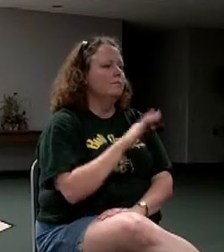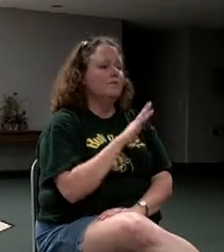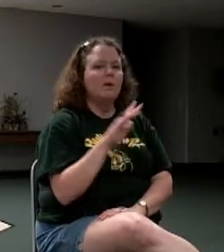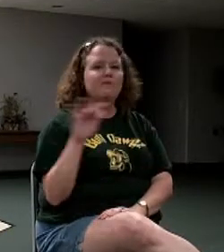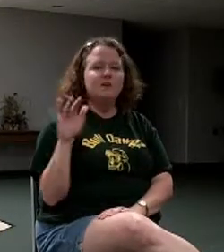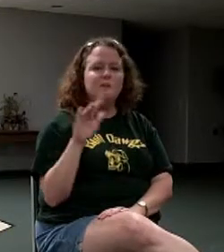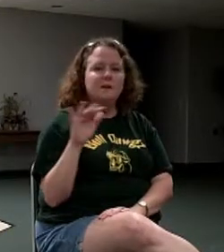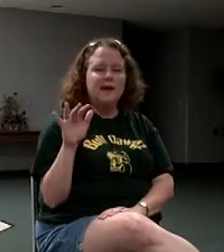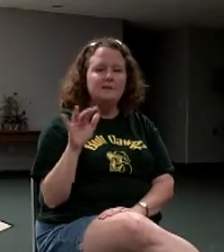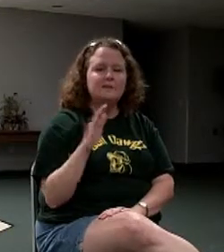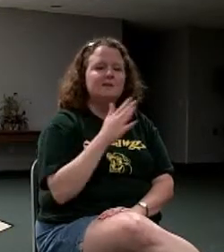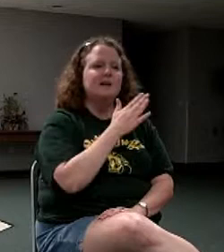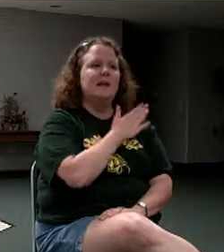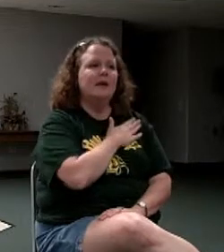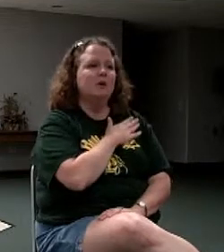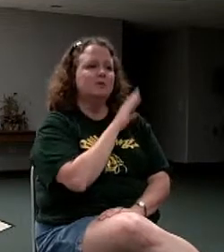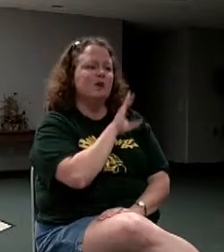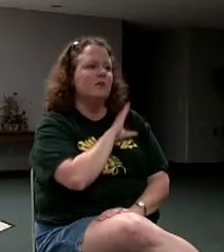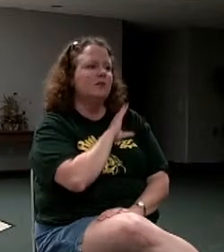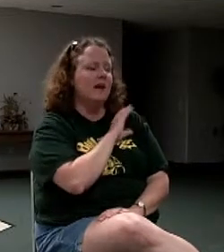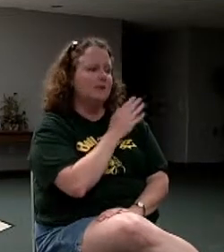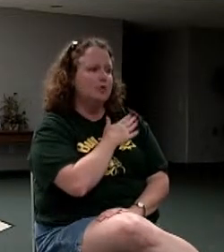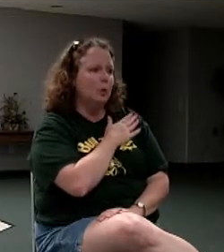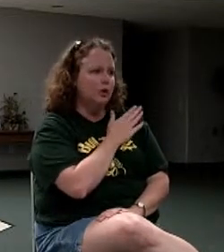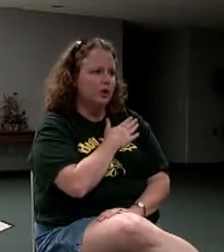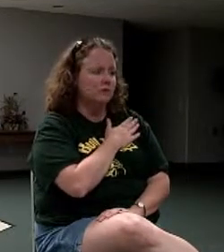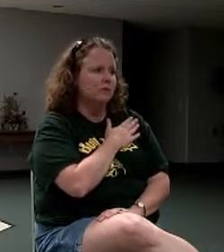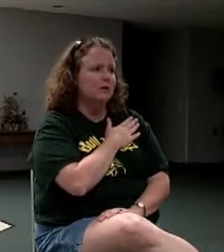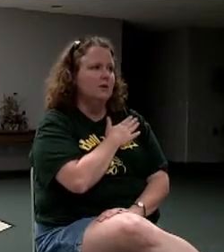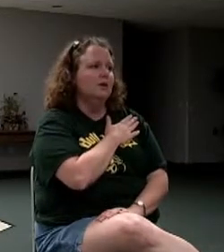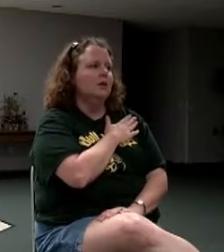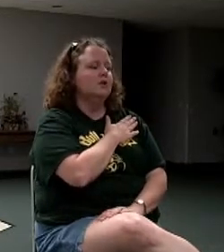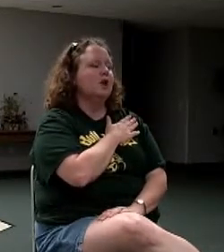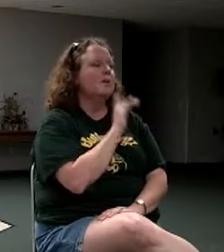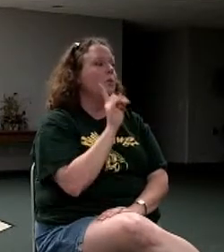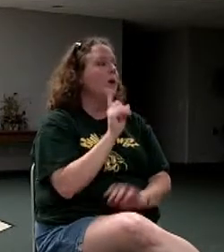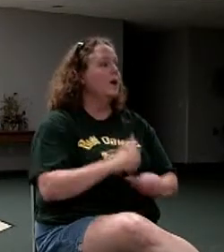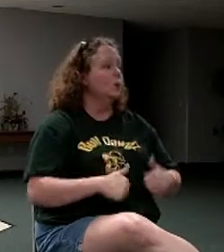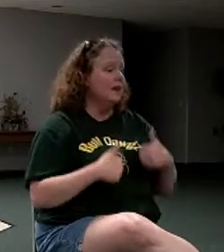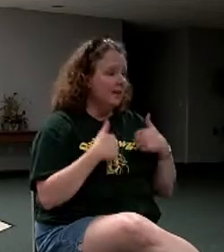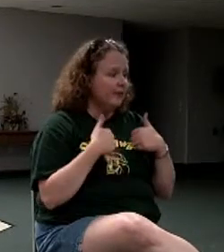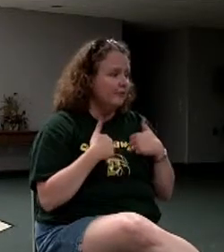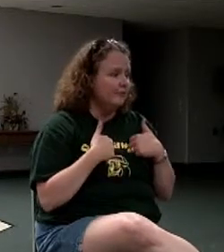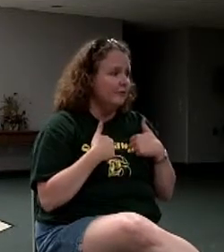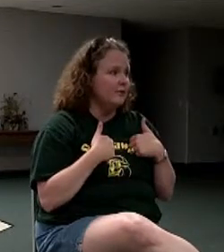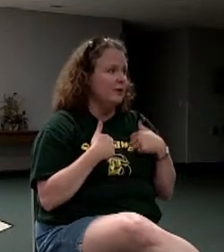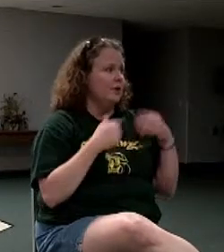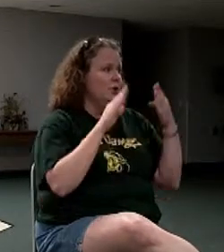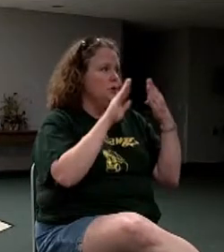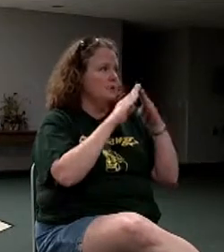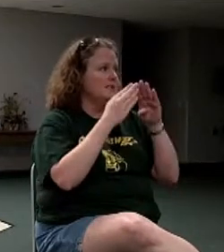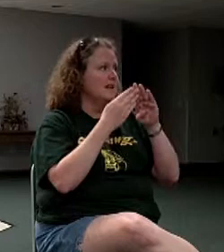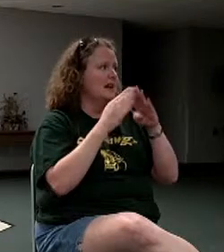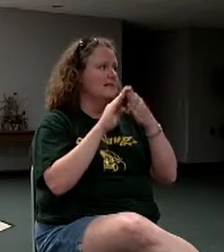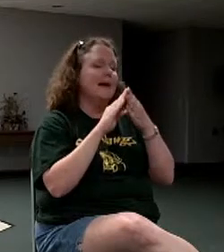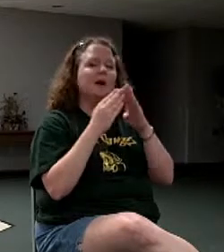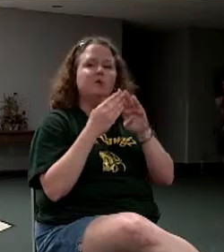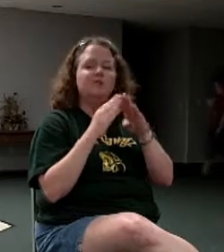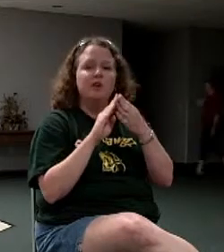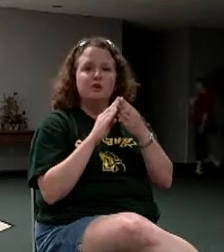If you want to fingerspell names, the name goes on the left shoulder. You talk about where you live. You use the sign town first